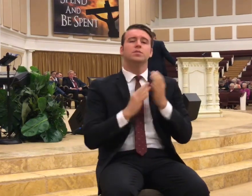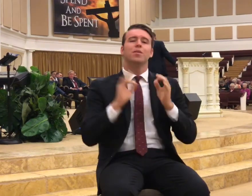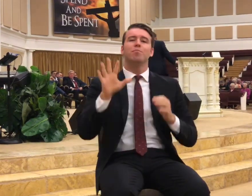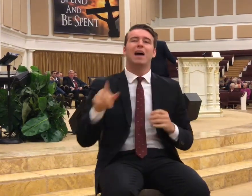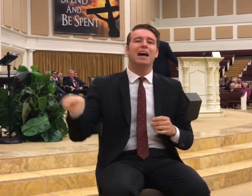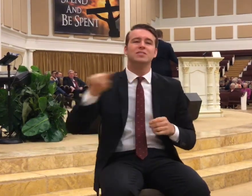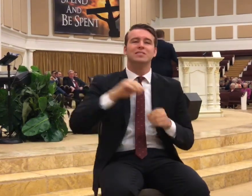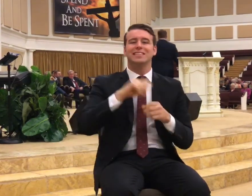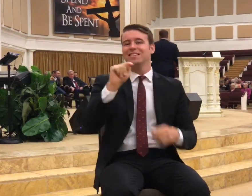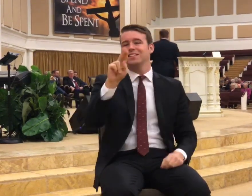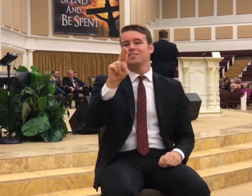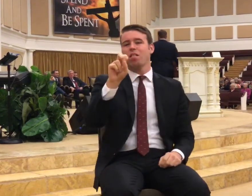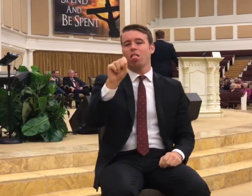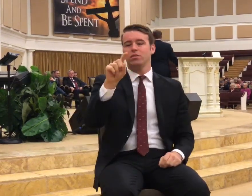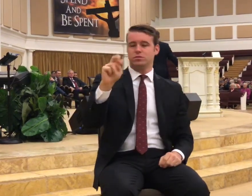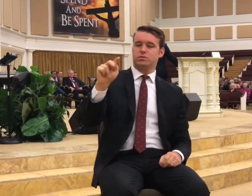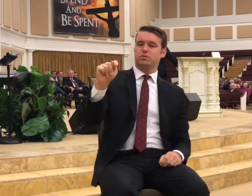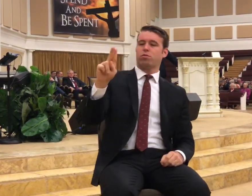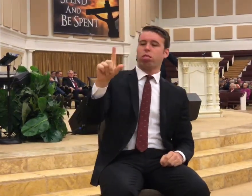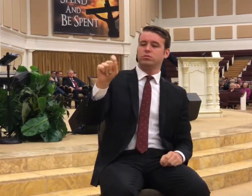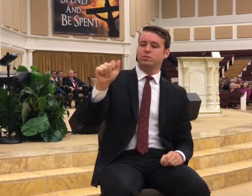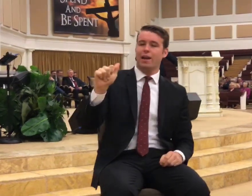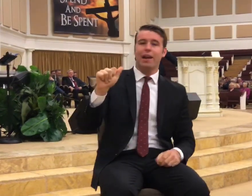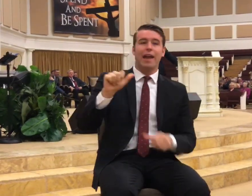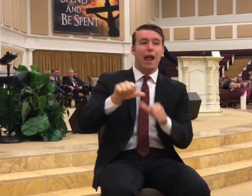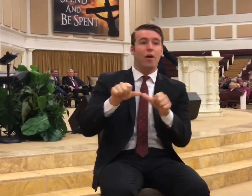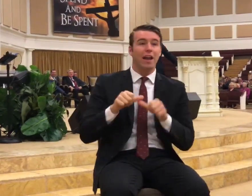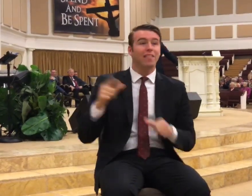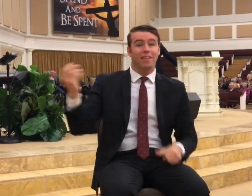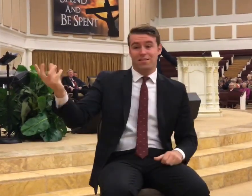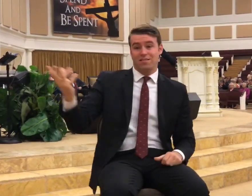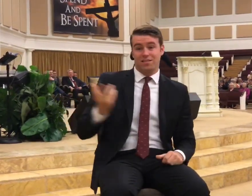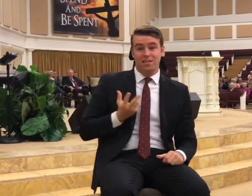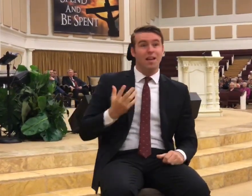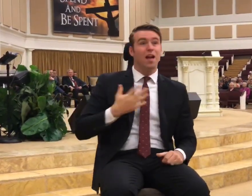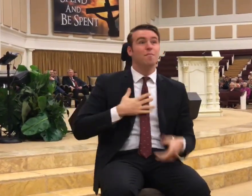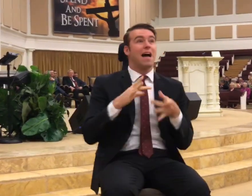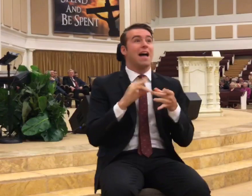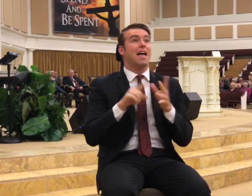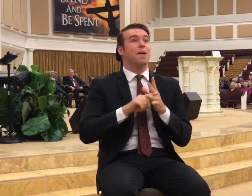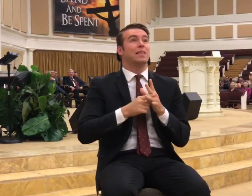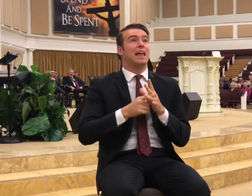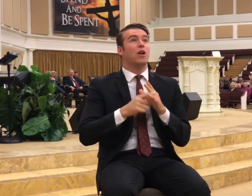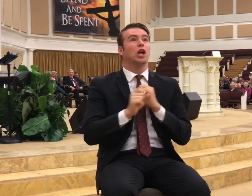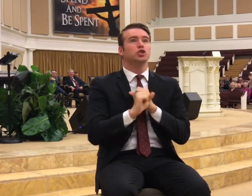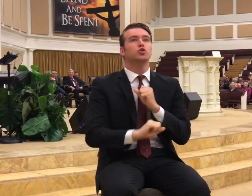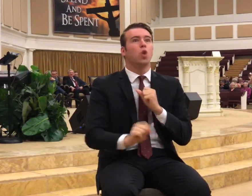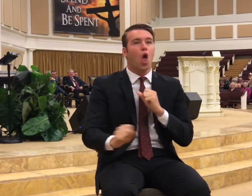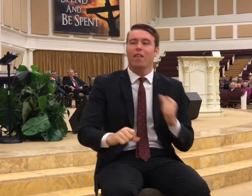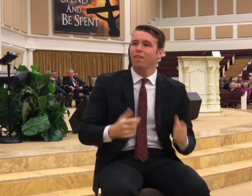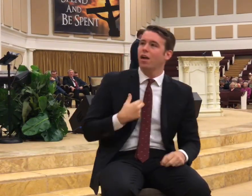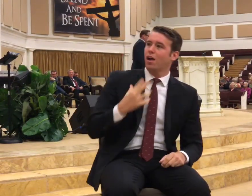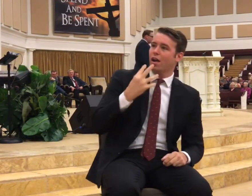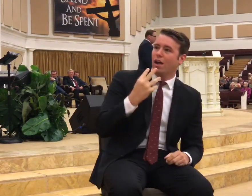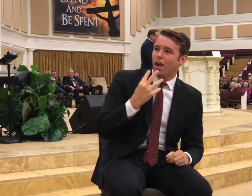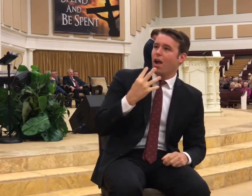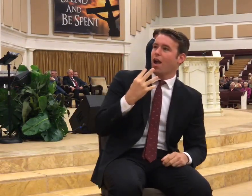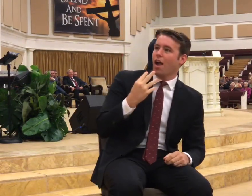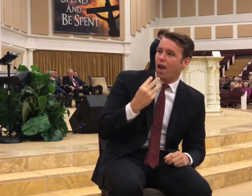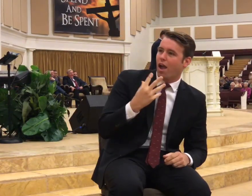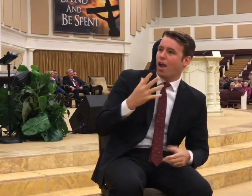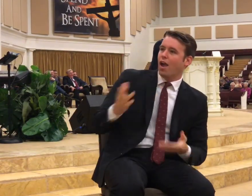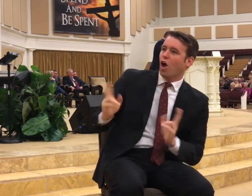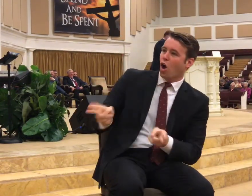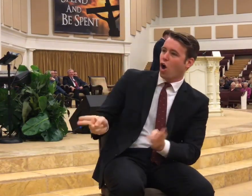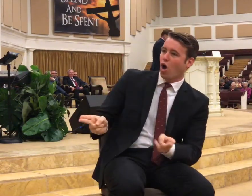pastors in the Tulsa area telling me that my preliminary remarks have been too long because they have to get to bed and they don't want me to be too